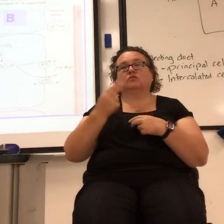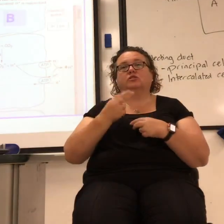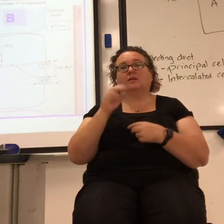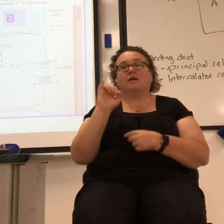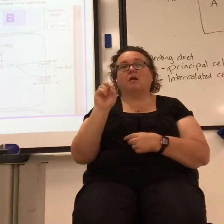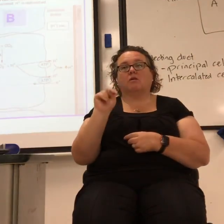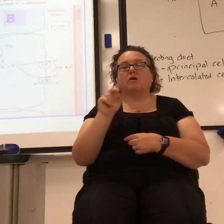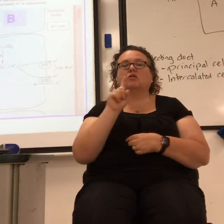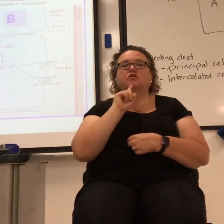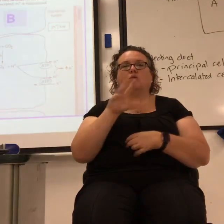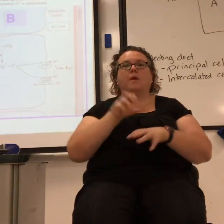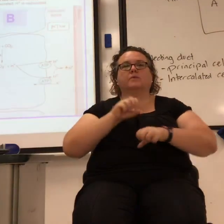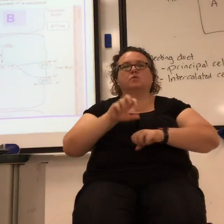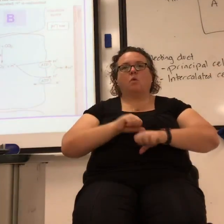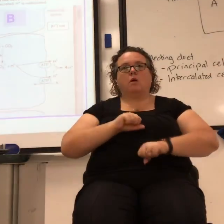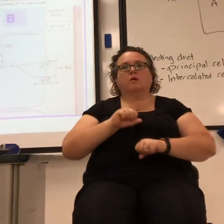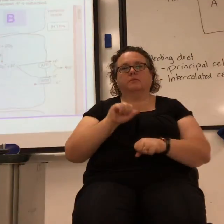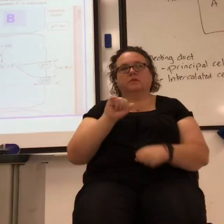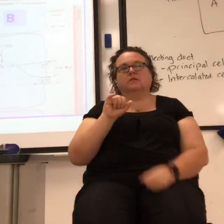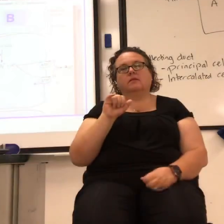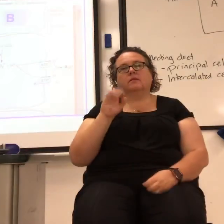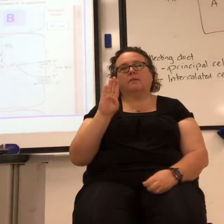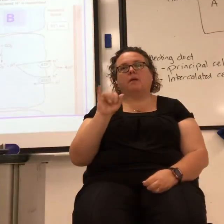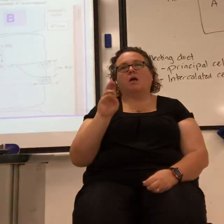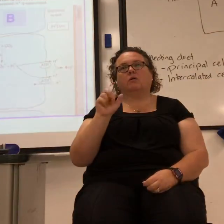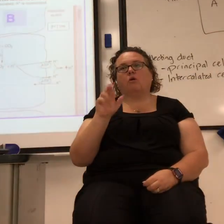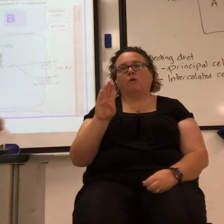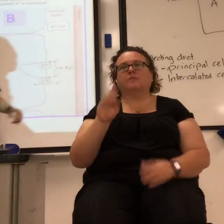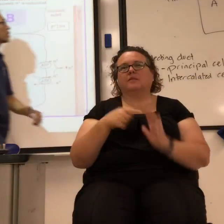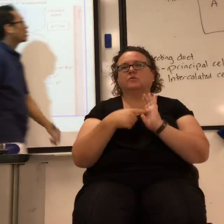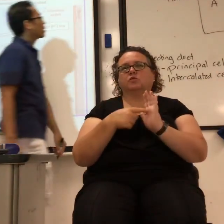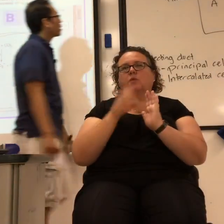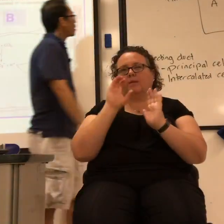reabsorb the bicarb. That's what they're showing